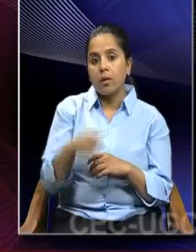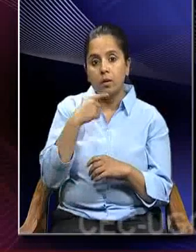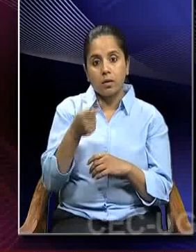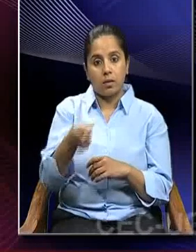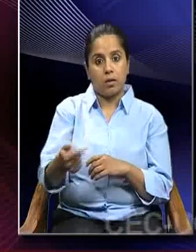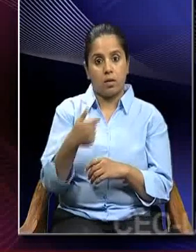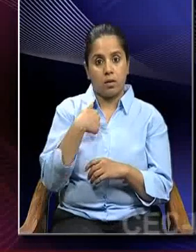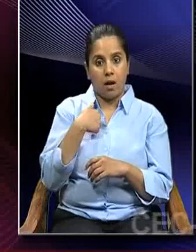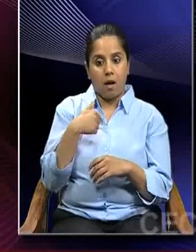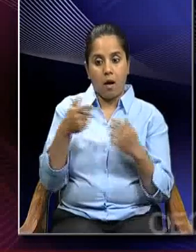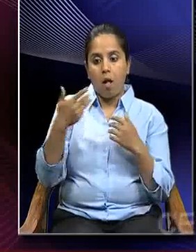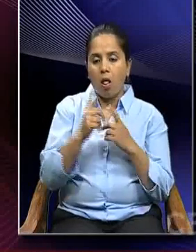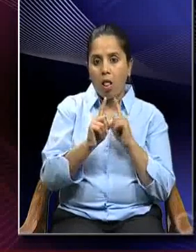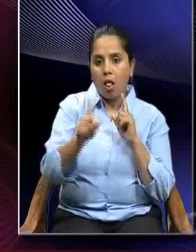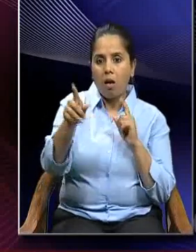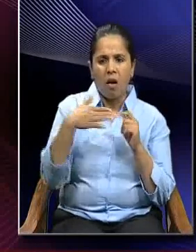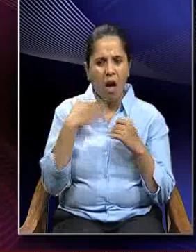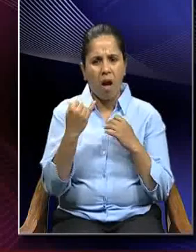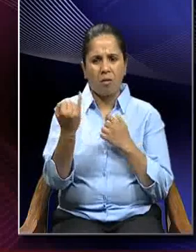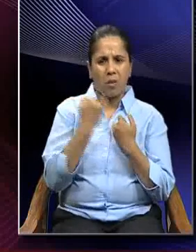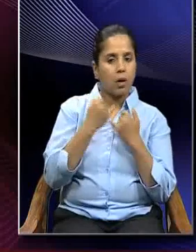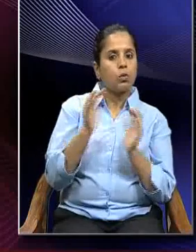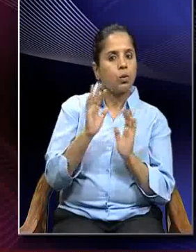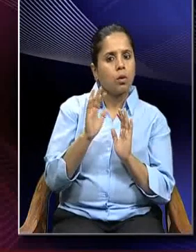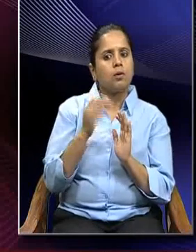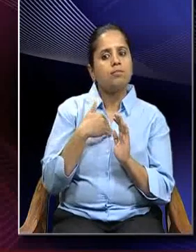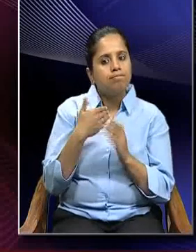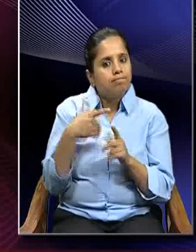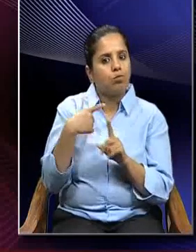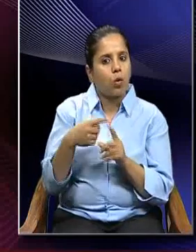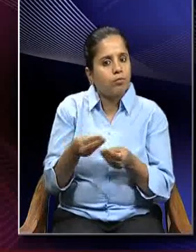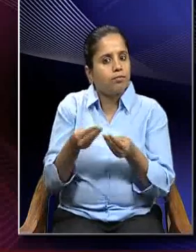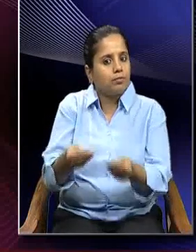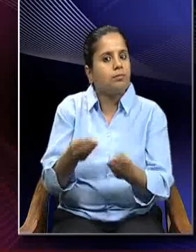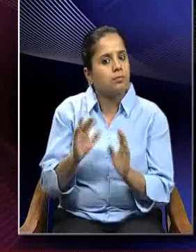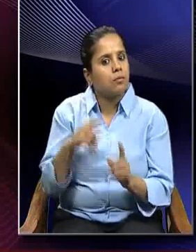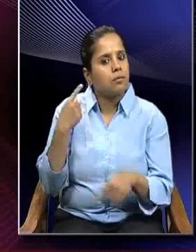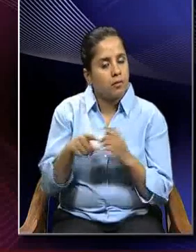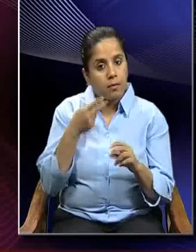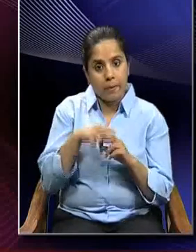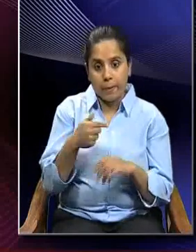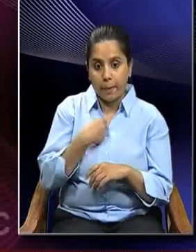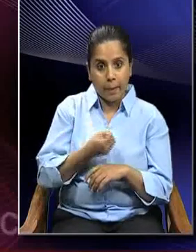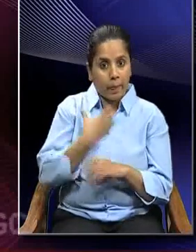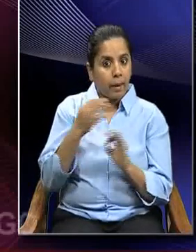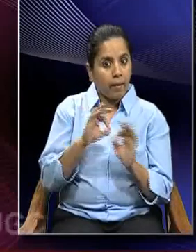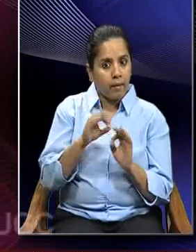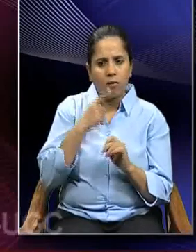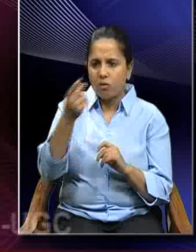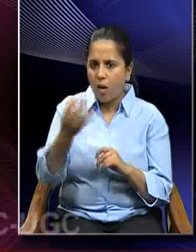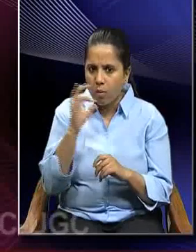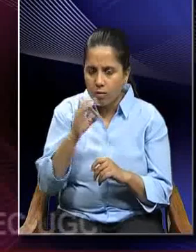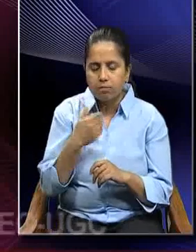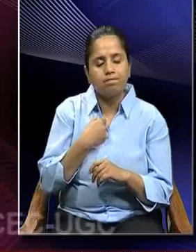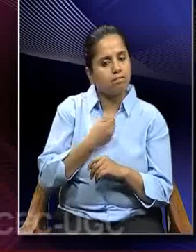ever unhappy. Let nobody be ever unhappy. You should have that feel that if you are unhappy, I am unhappy.